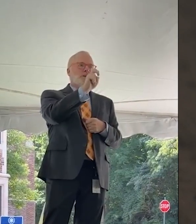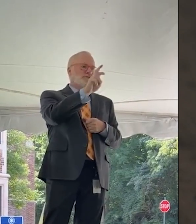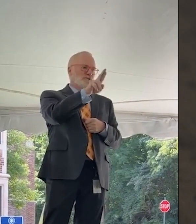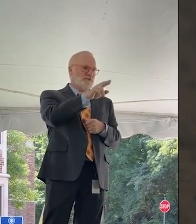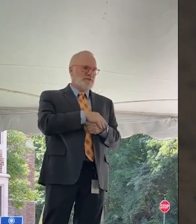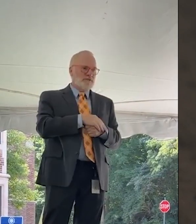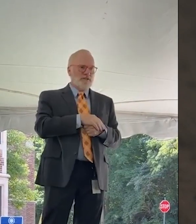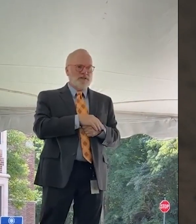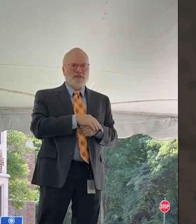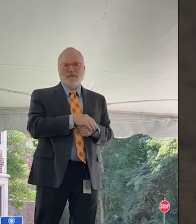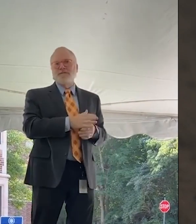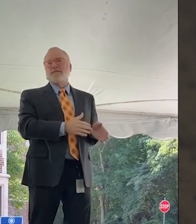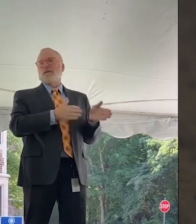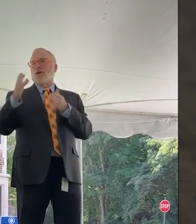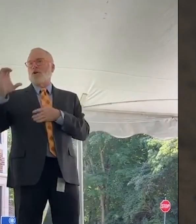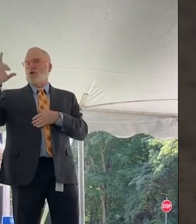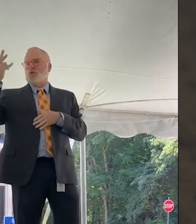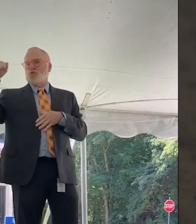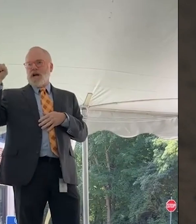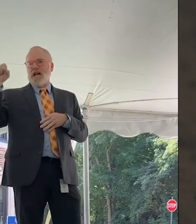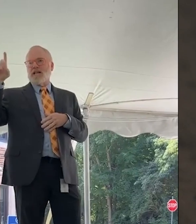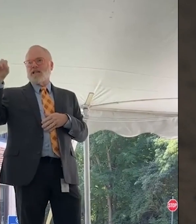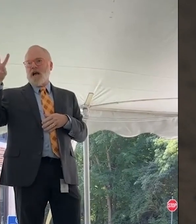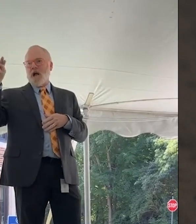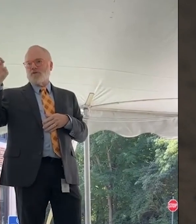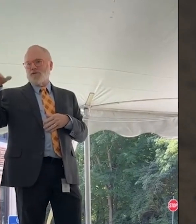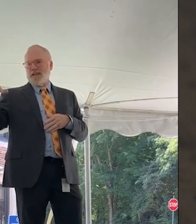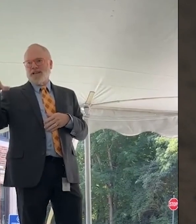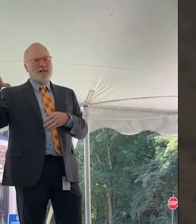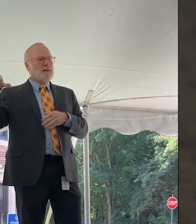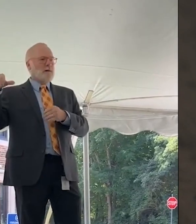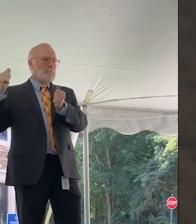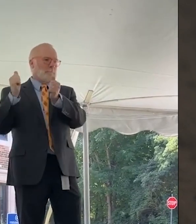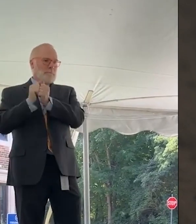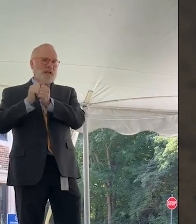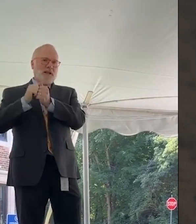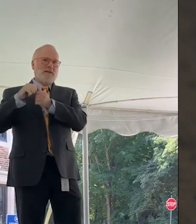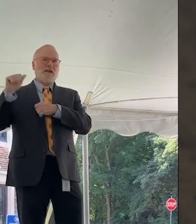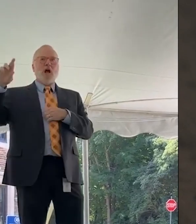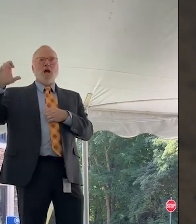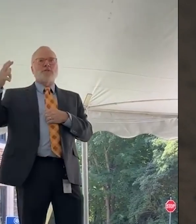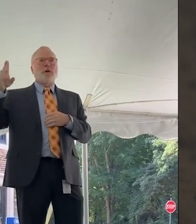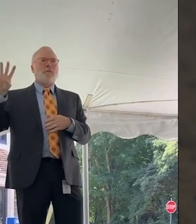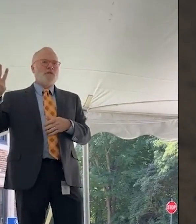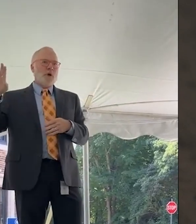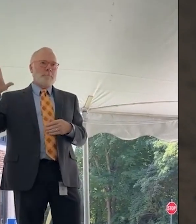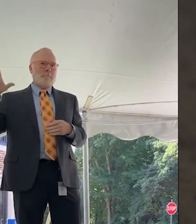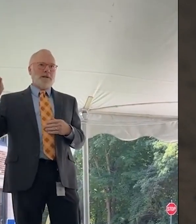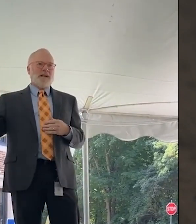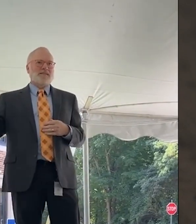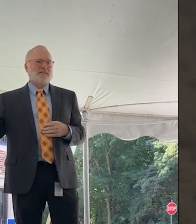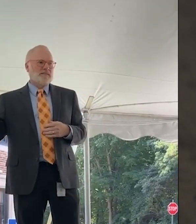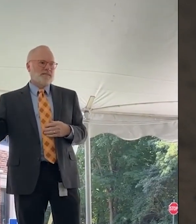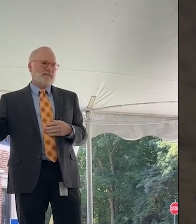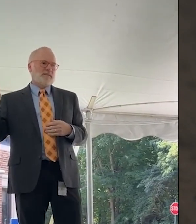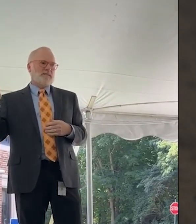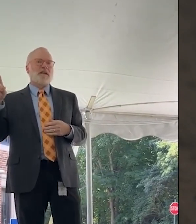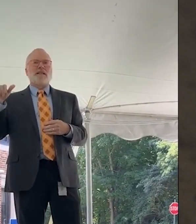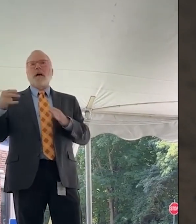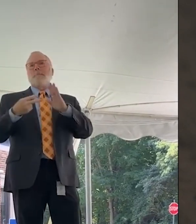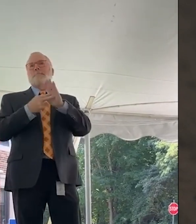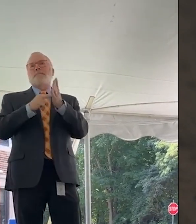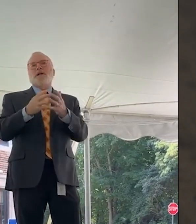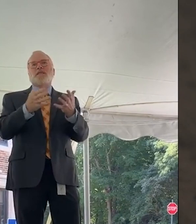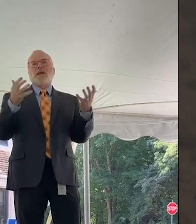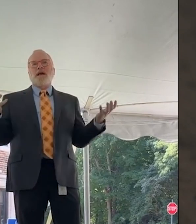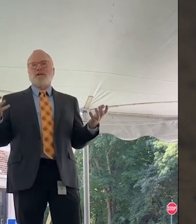Partners, as well as Chris Downey from Arch for Blind